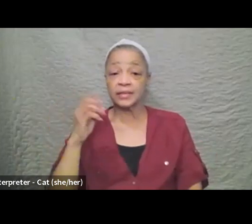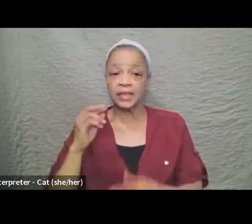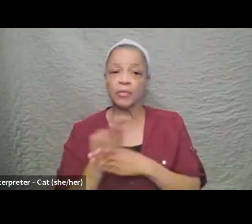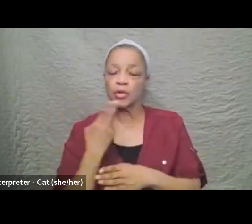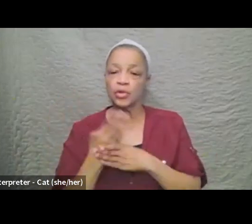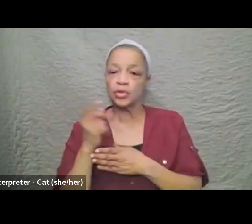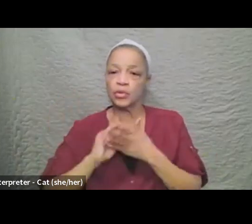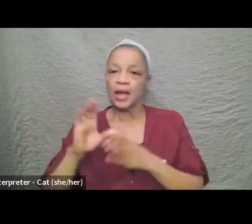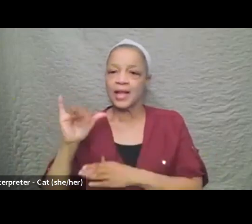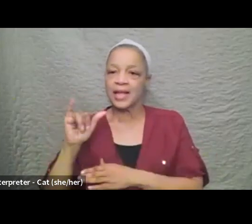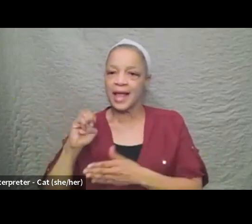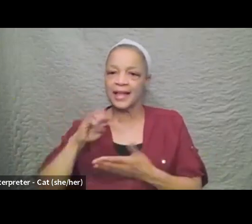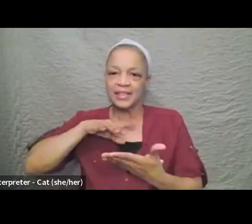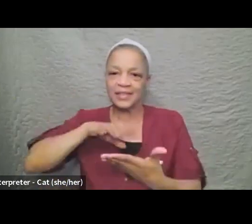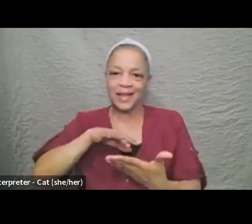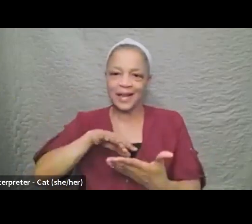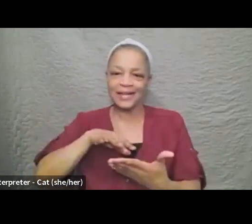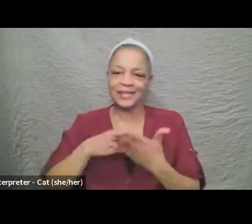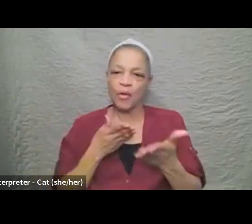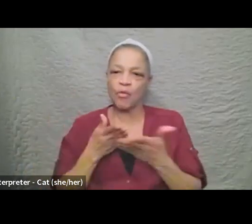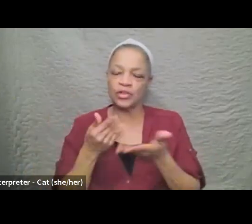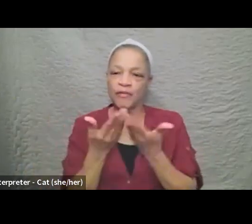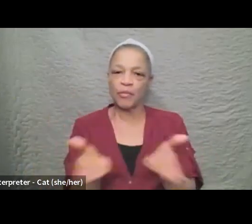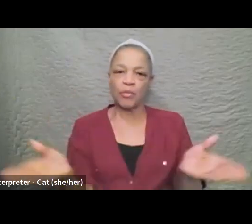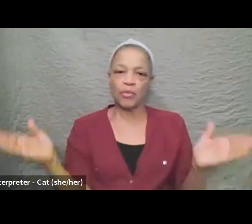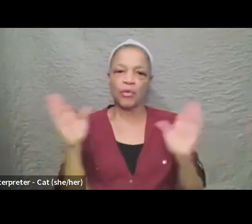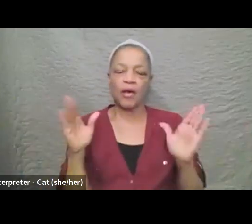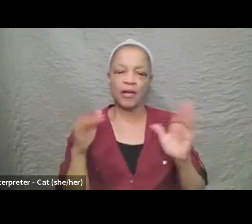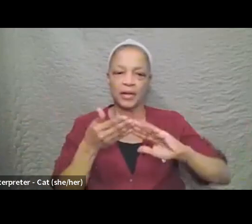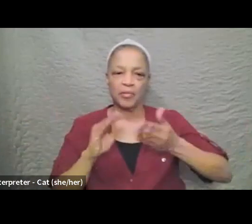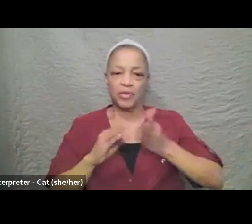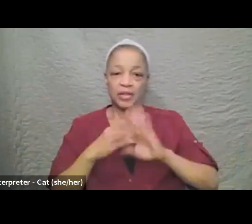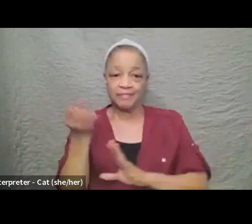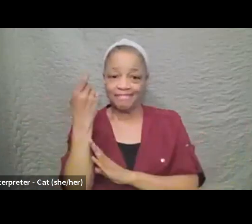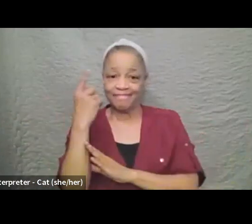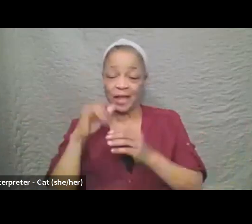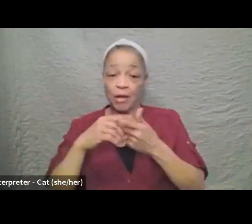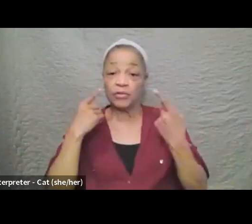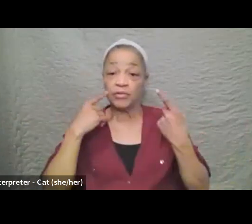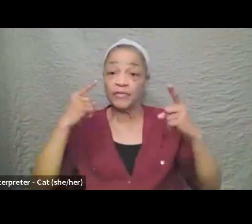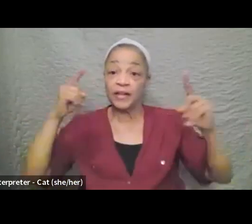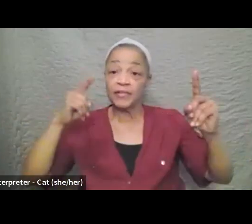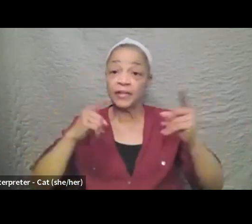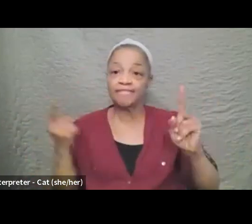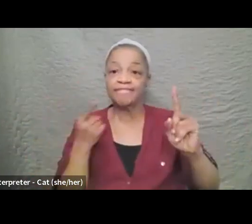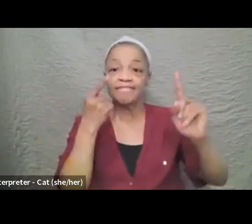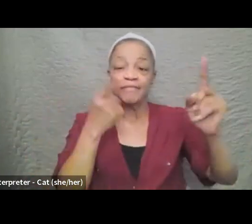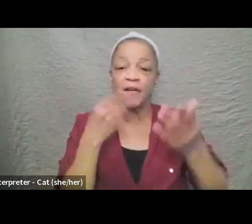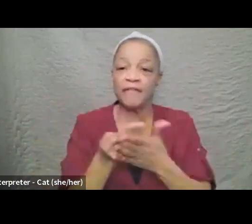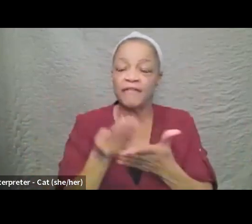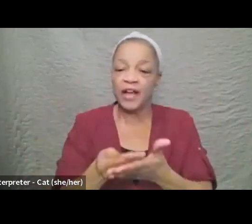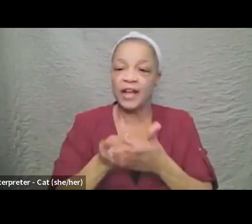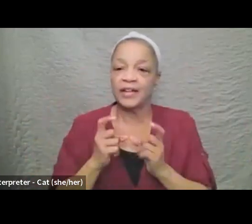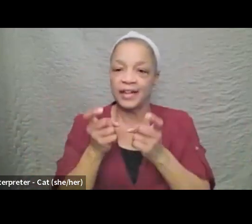studies that will serve the broader ISE community's understanding on how to effectively pursue funding.